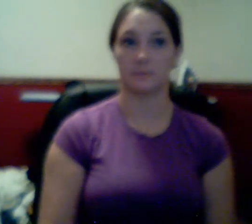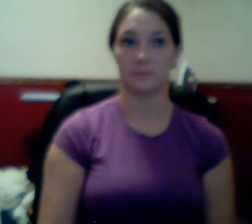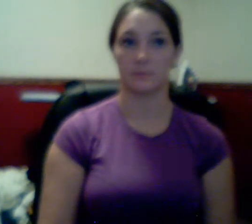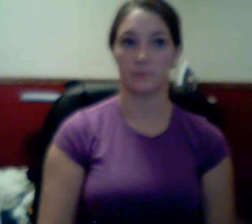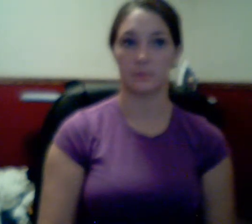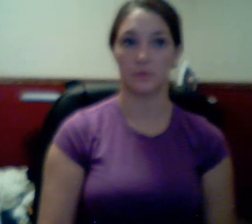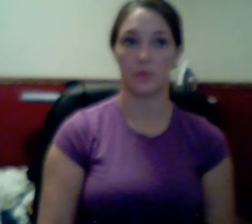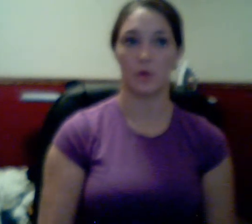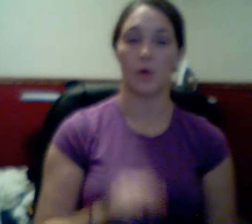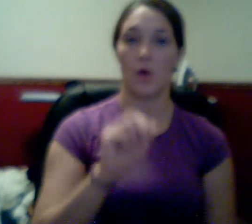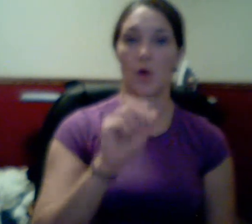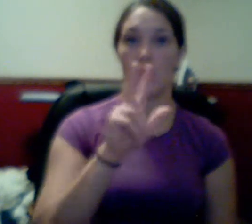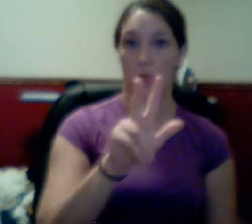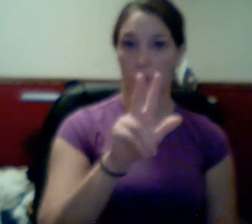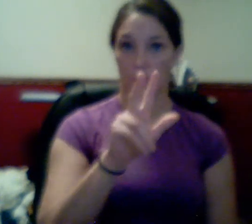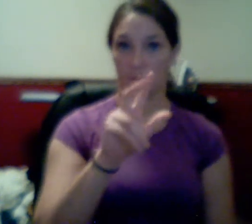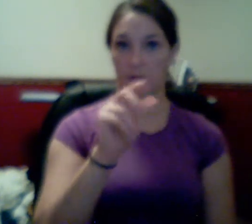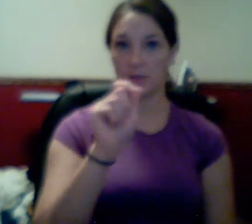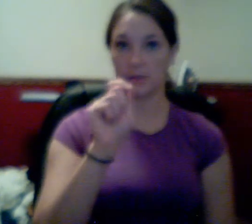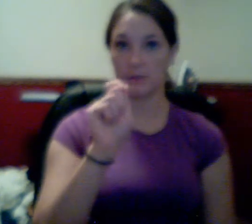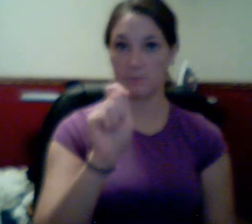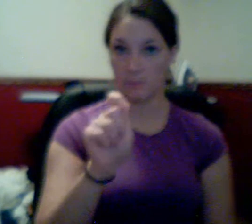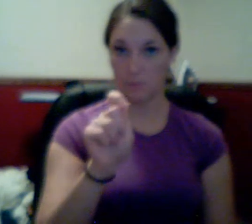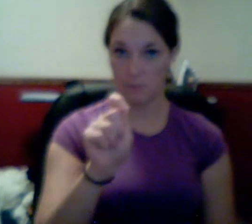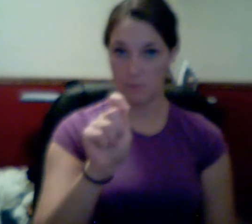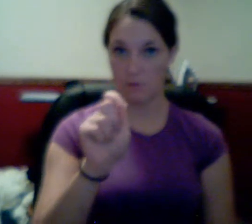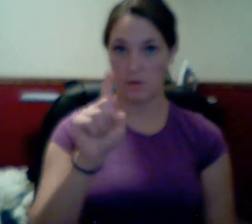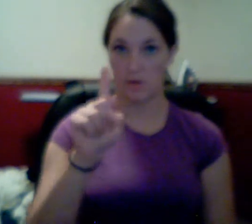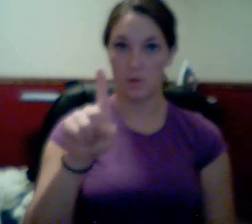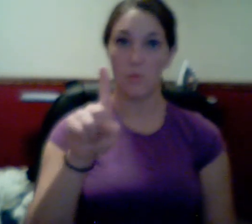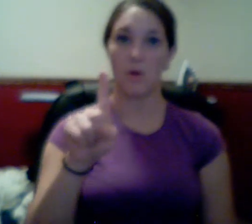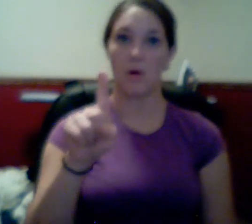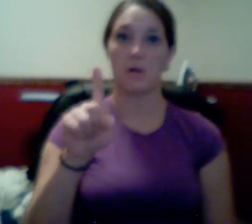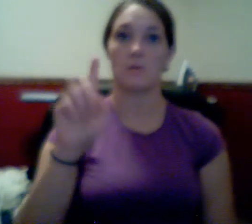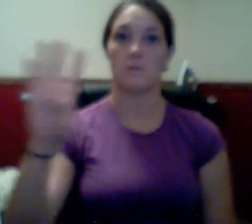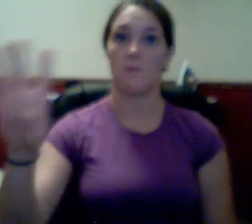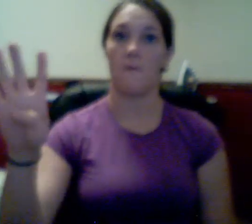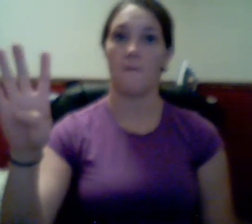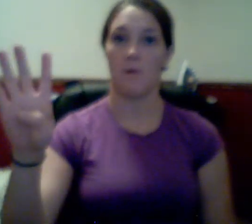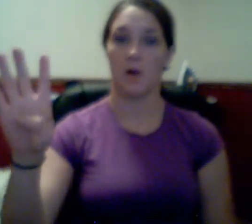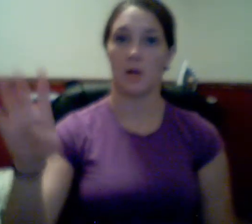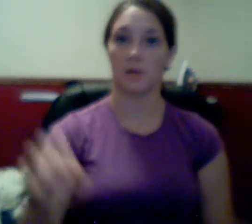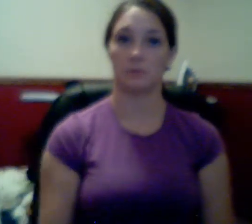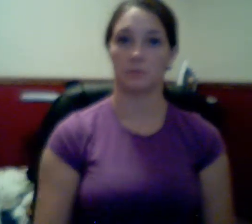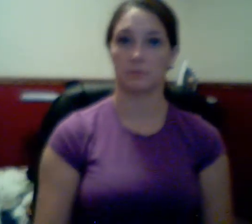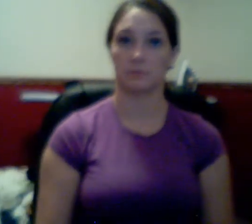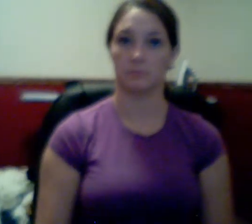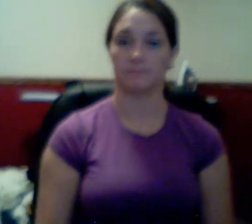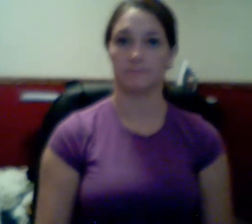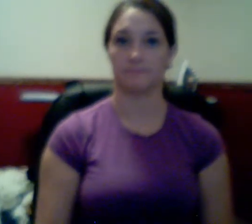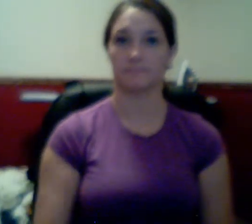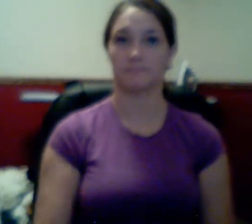What I mean by pi is this number, pi, the Greek letter